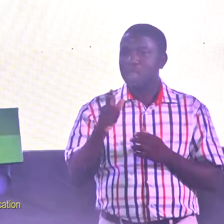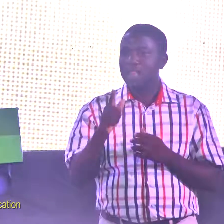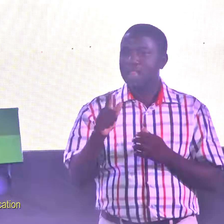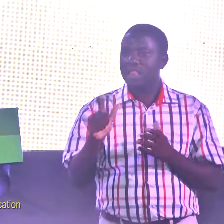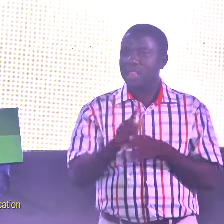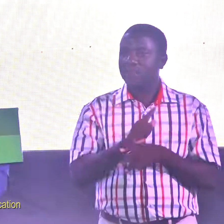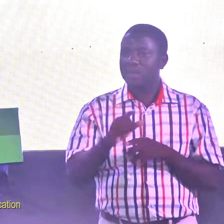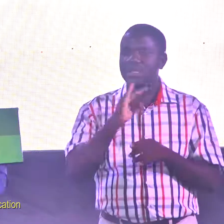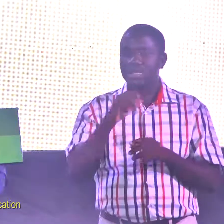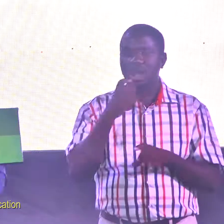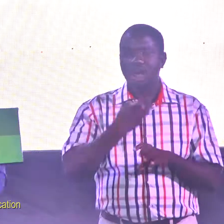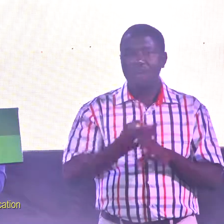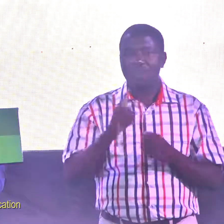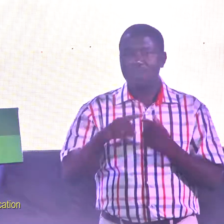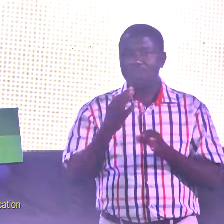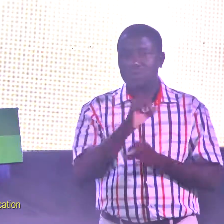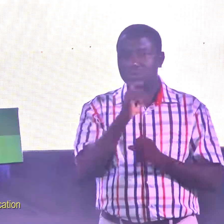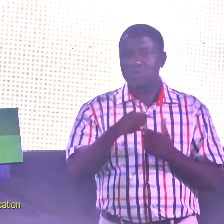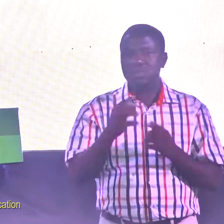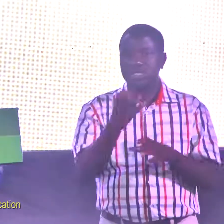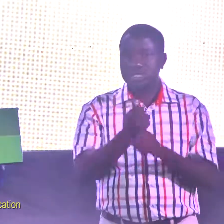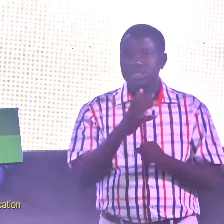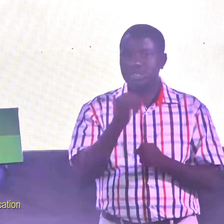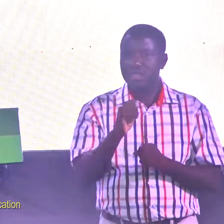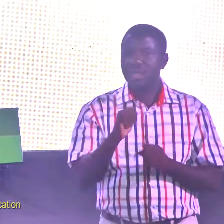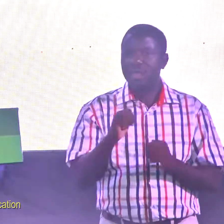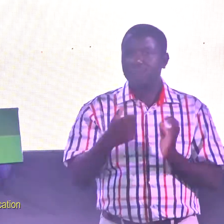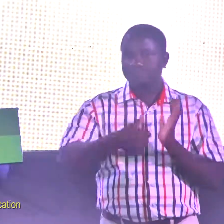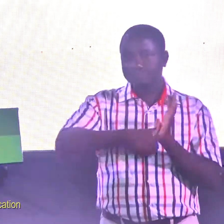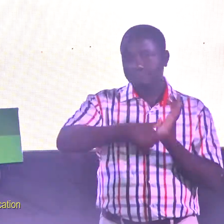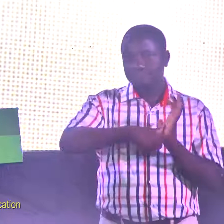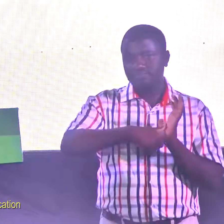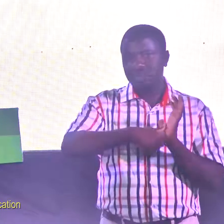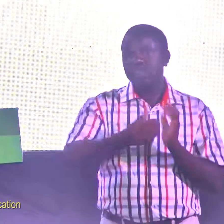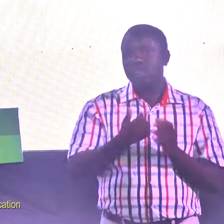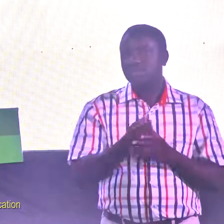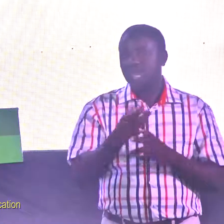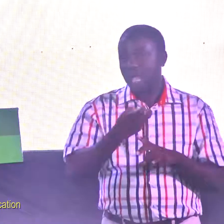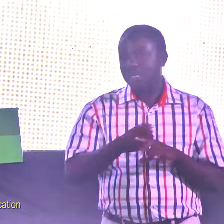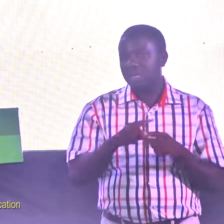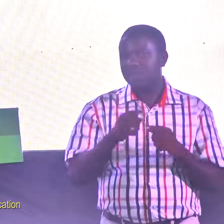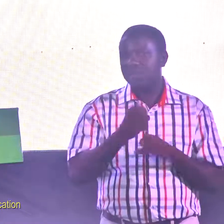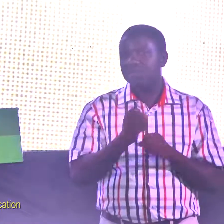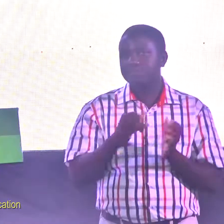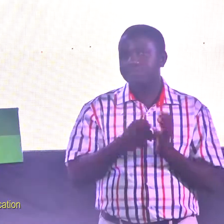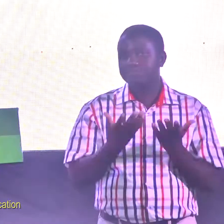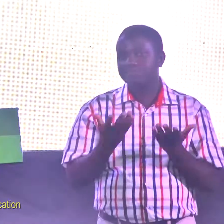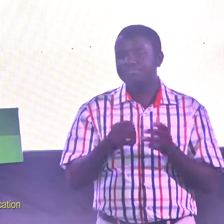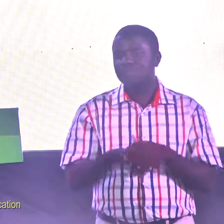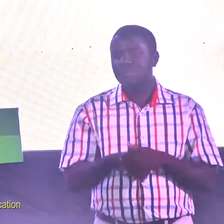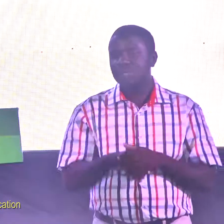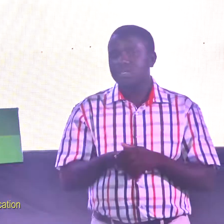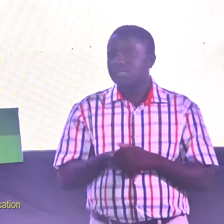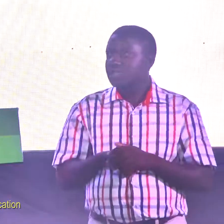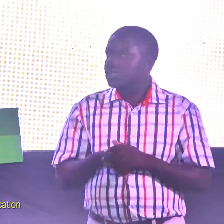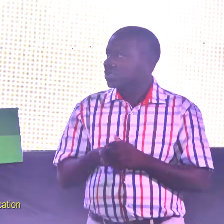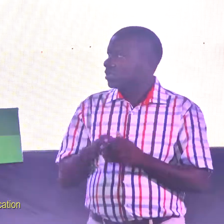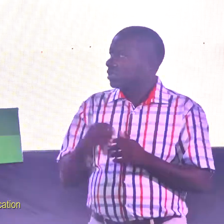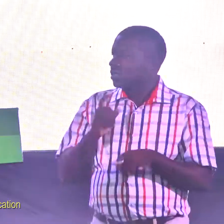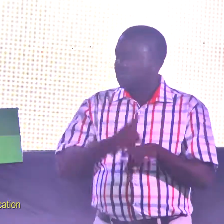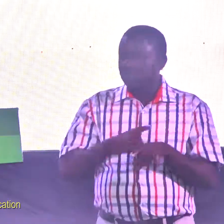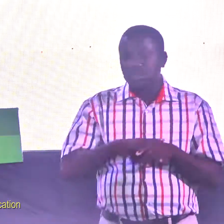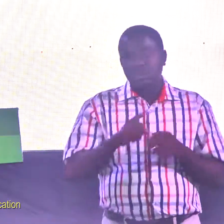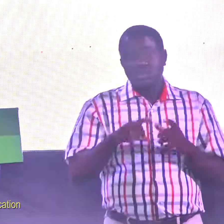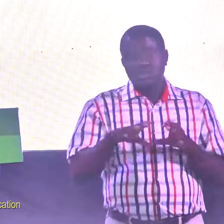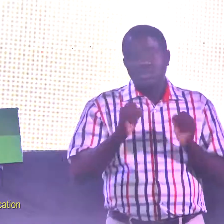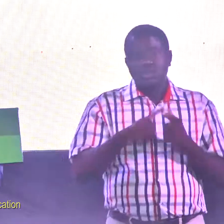challenges capturing their fingerprints. A few voters, we had challenges in that aspect. Also, the time that it takes to